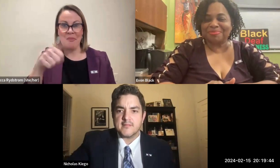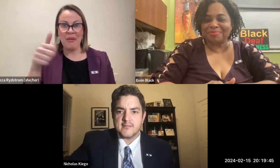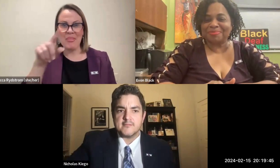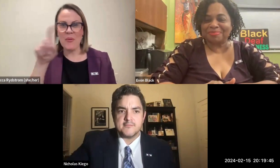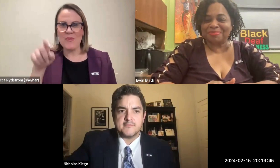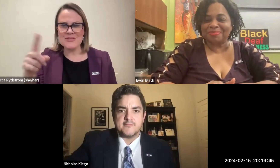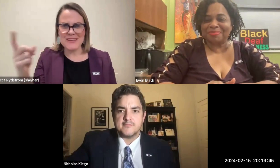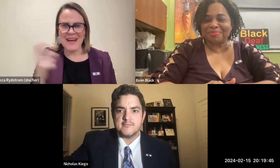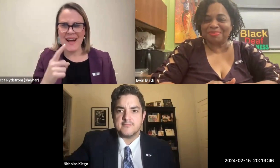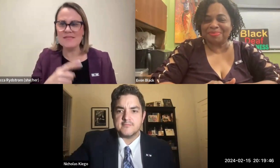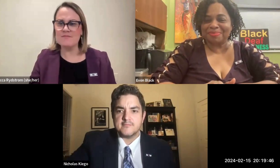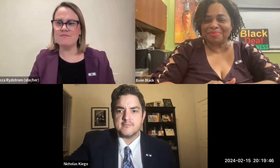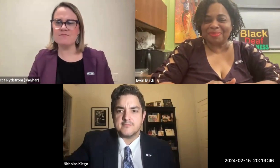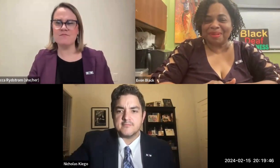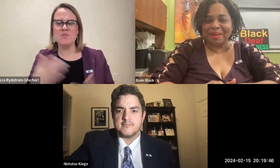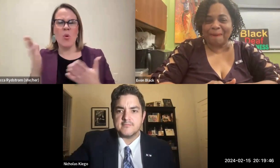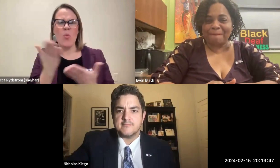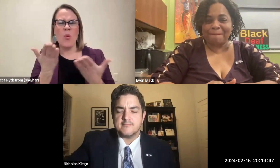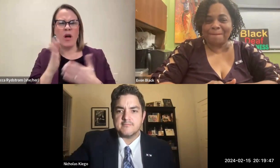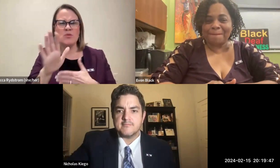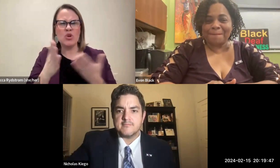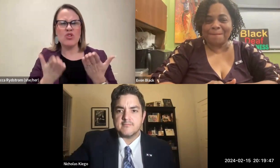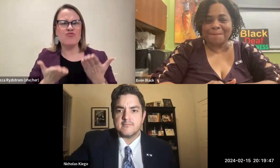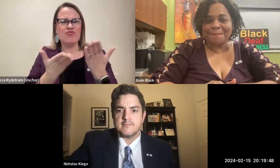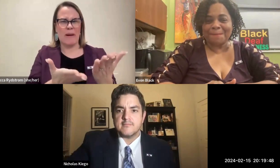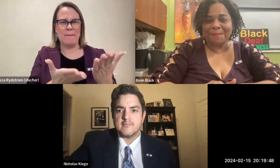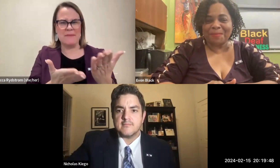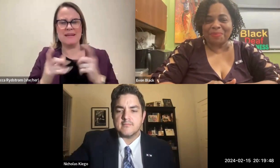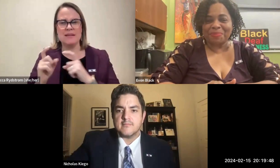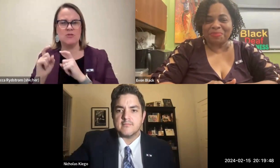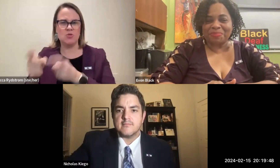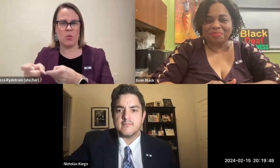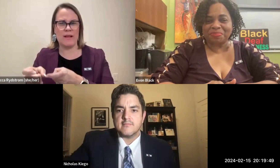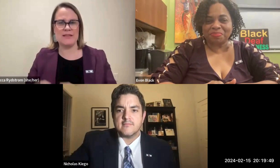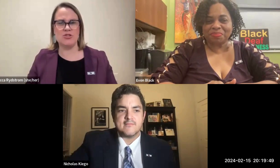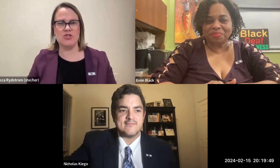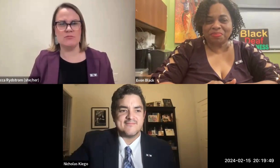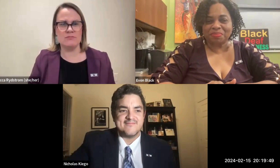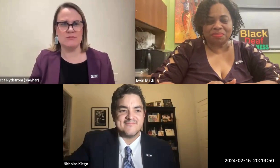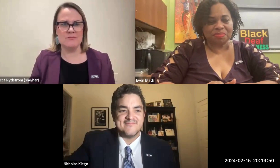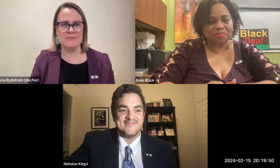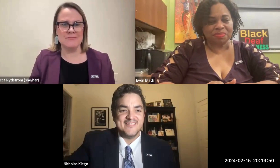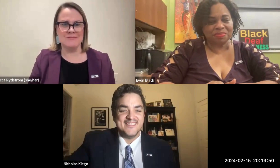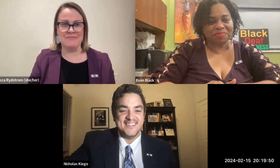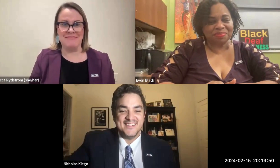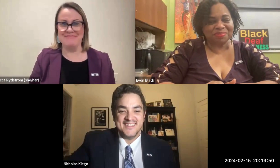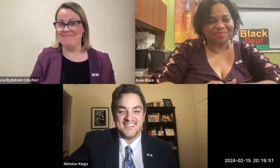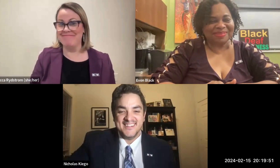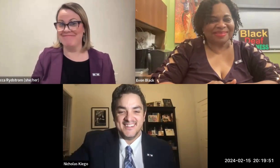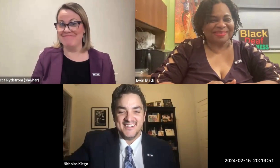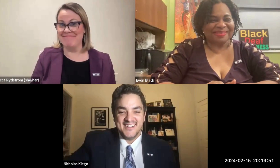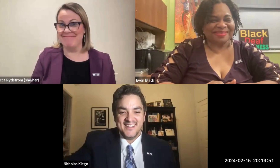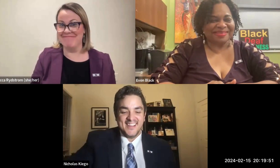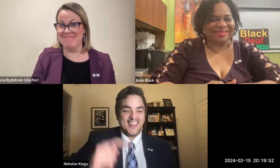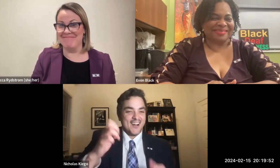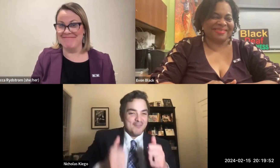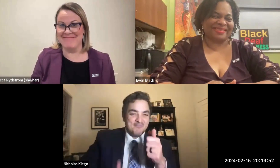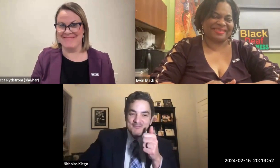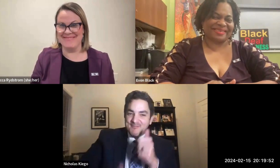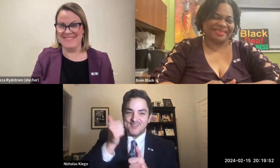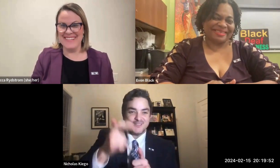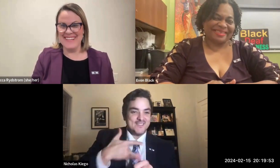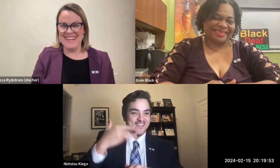where, but that is on our agenda. Great. Some other questions that have been asked. What is your